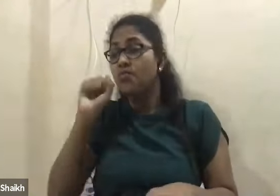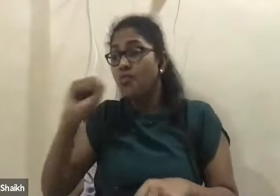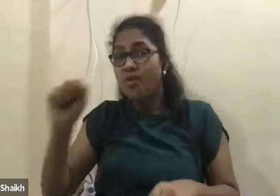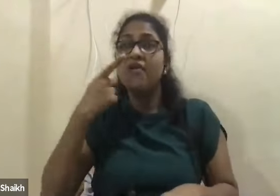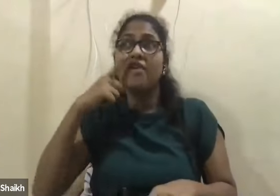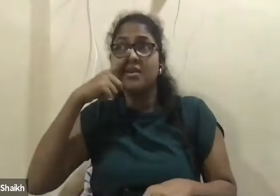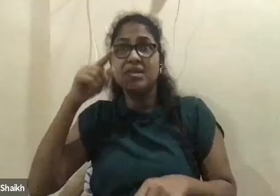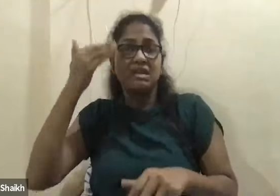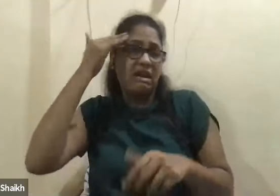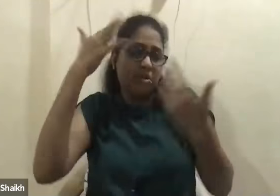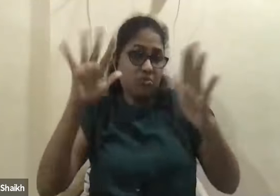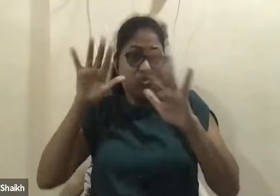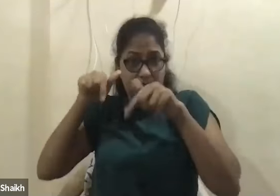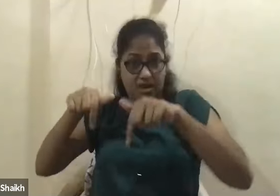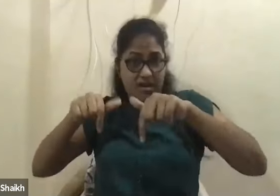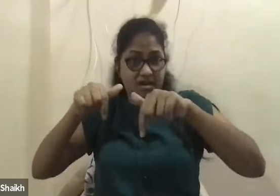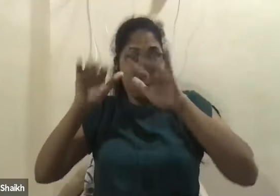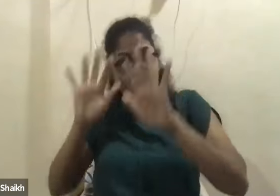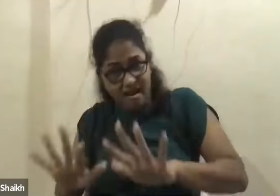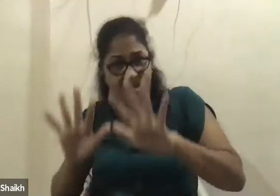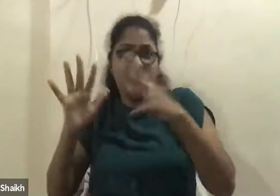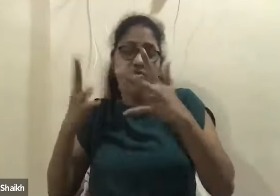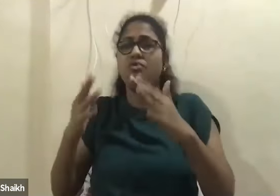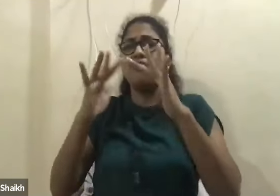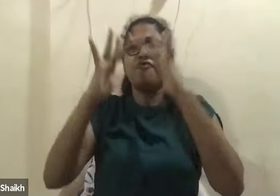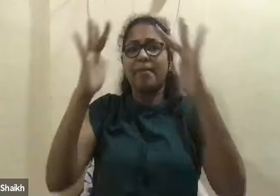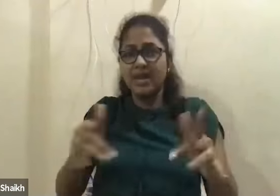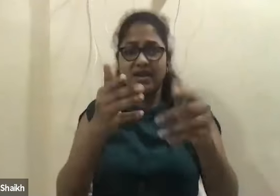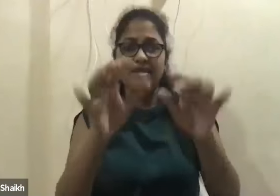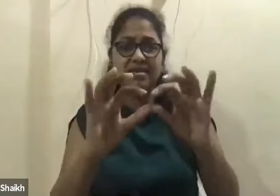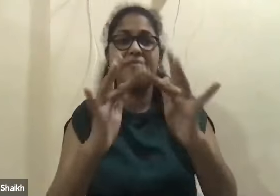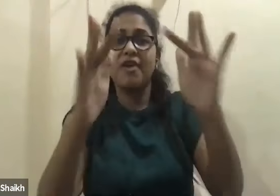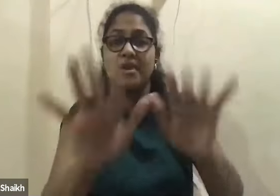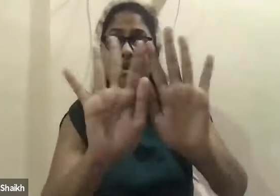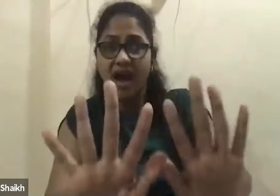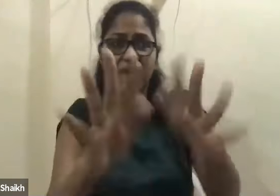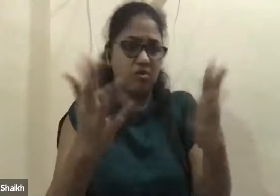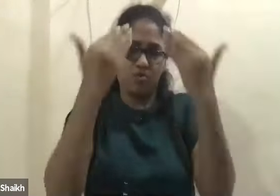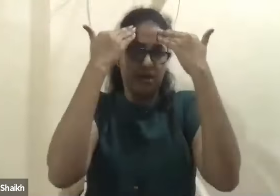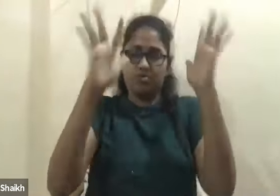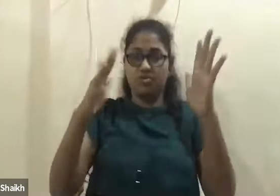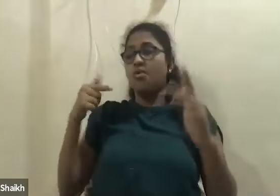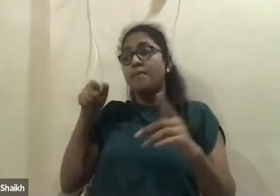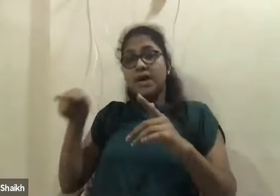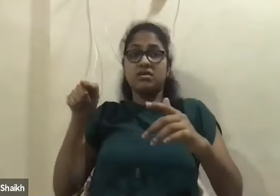I had informed them about the webinar, but they were interested in forming like a trust and